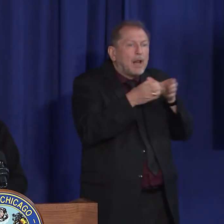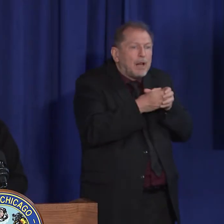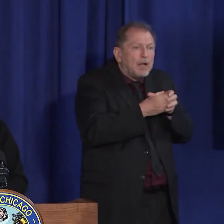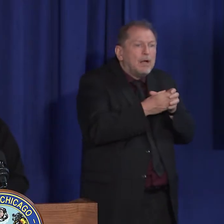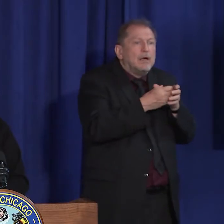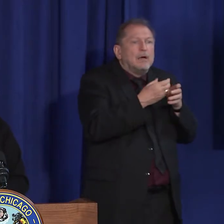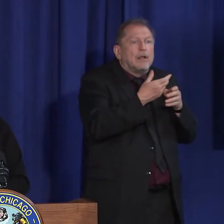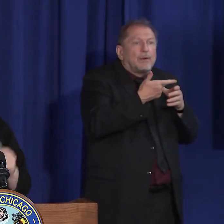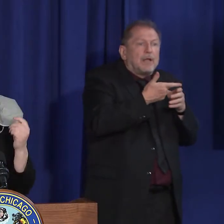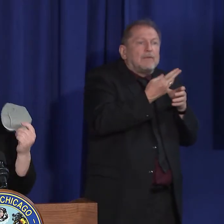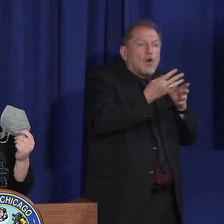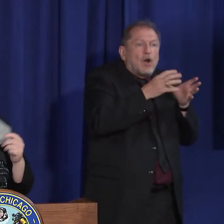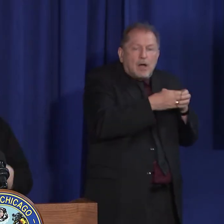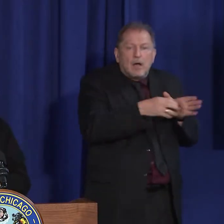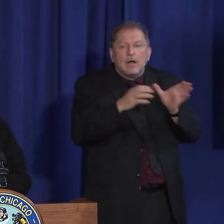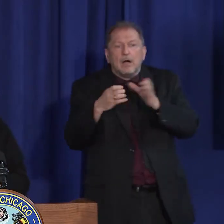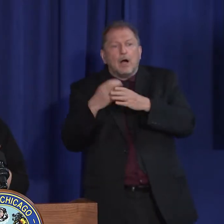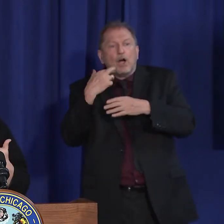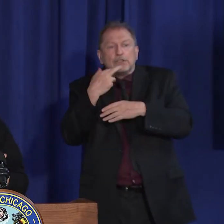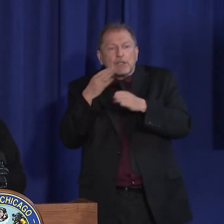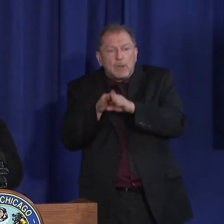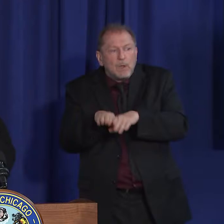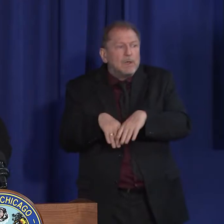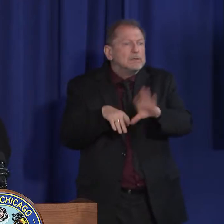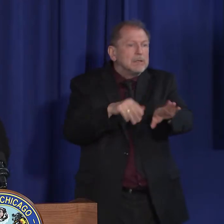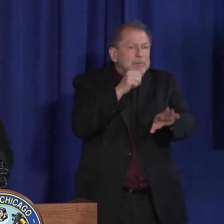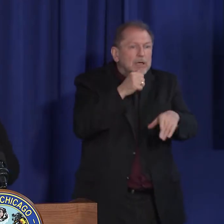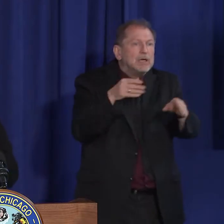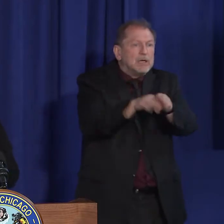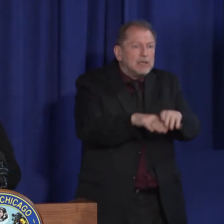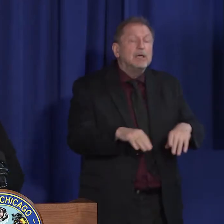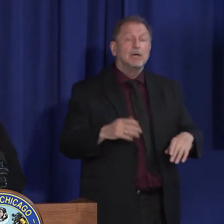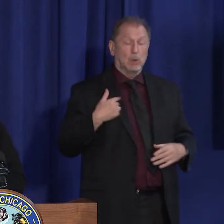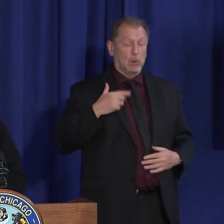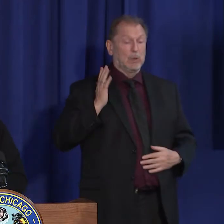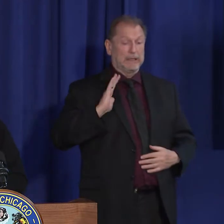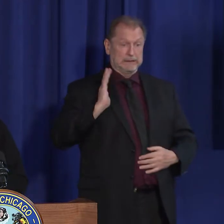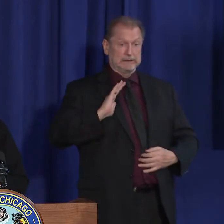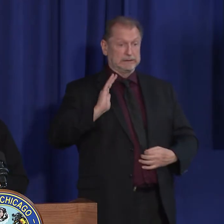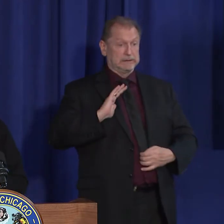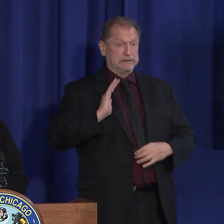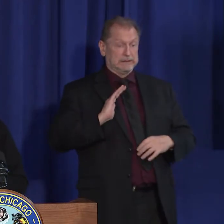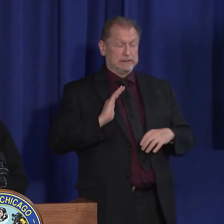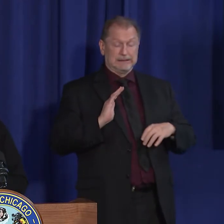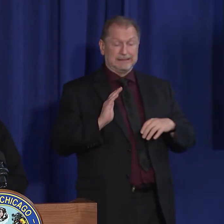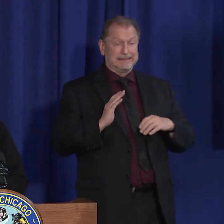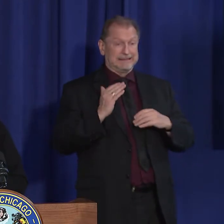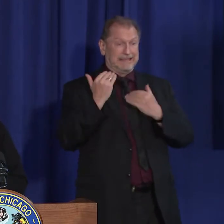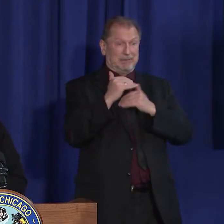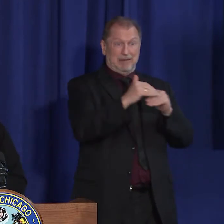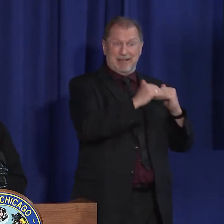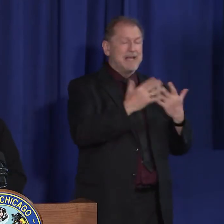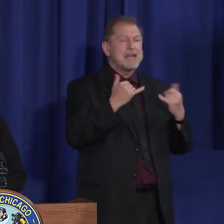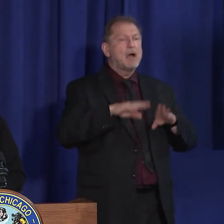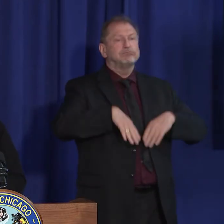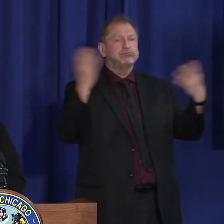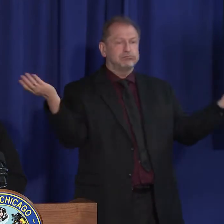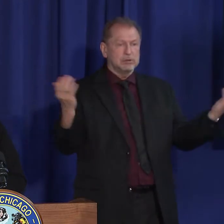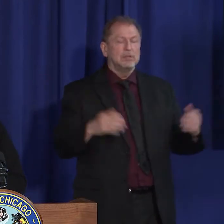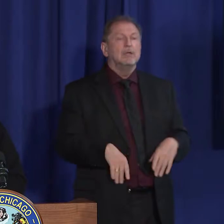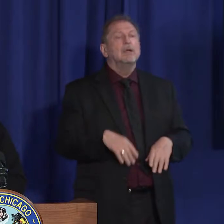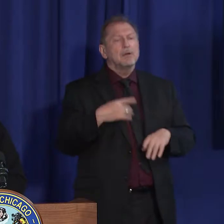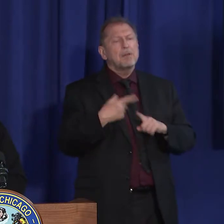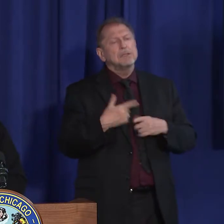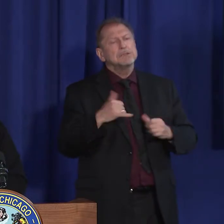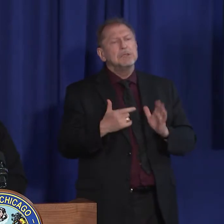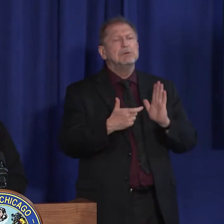do that is during the surge, have the indoor masks, and then during the big surge, have that indoor in the high-risk setting vaccination. But we're at a place where